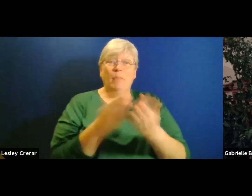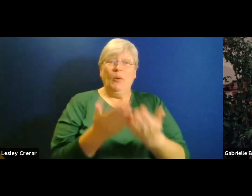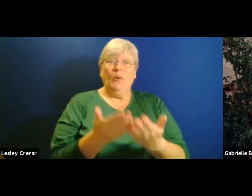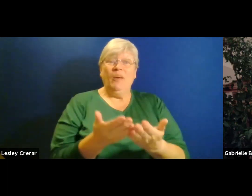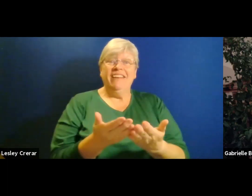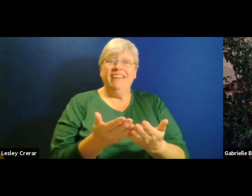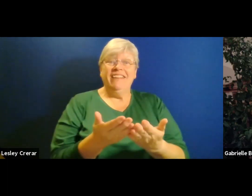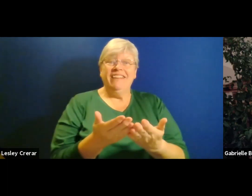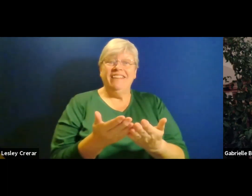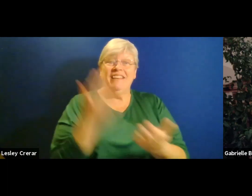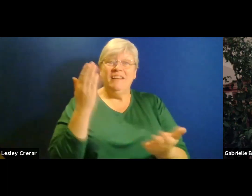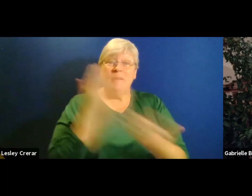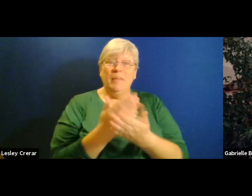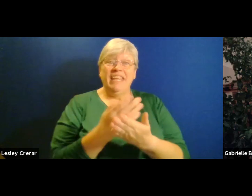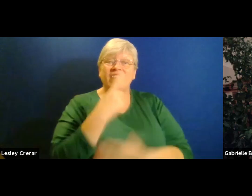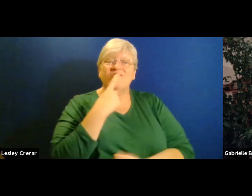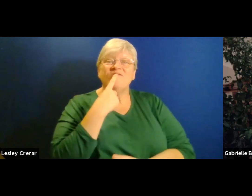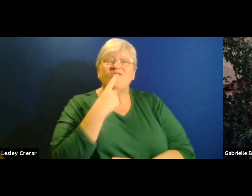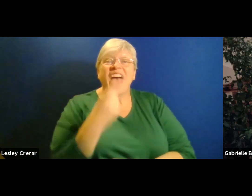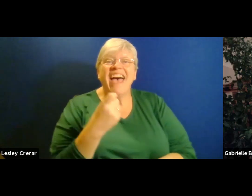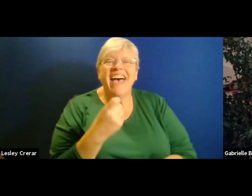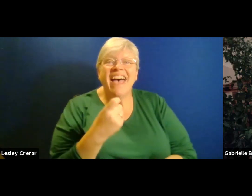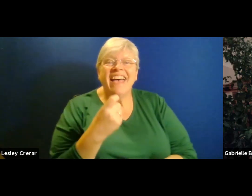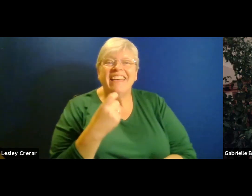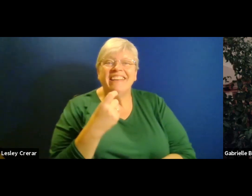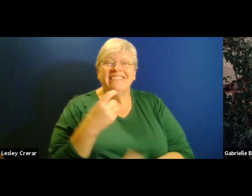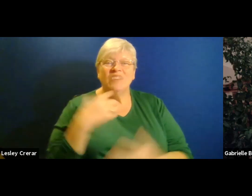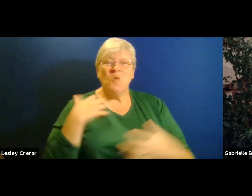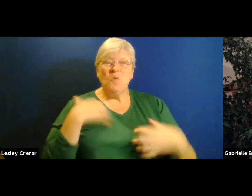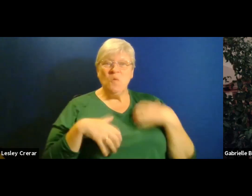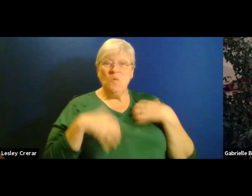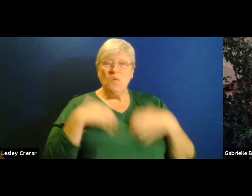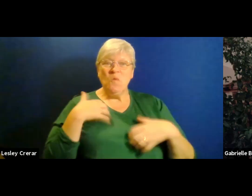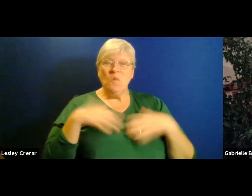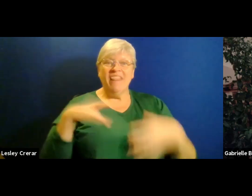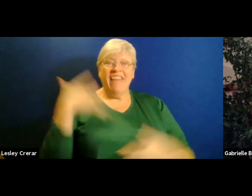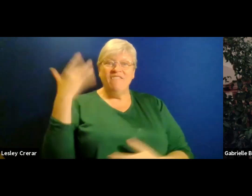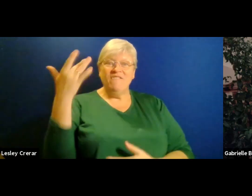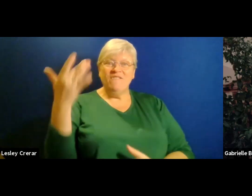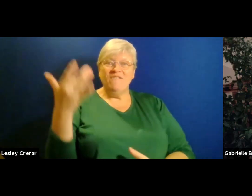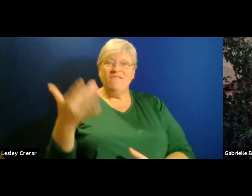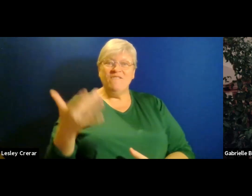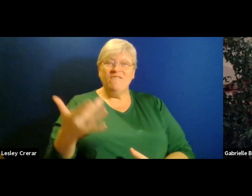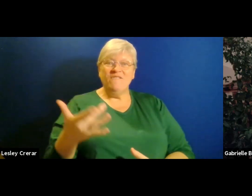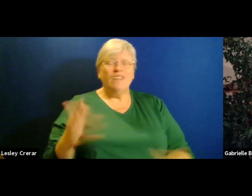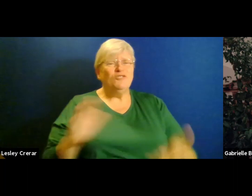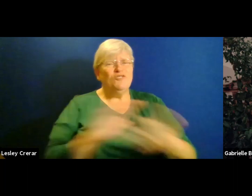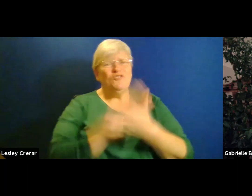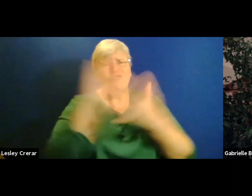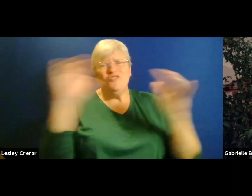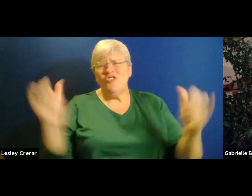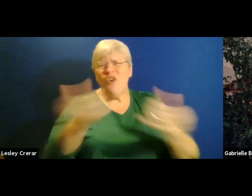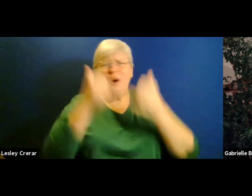Be red with the torrent of life, with the fierce joy of